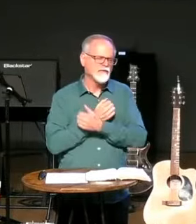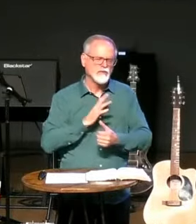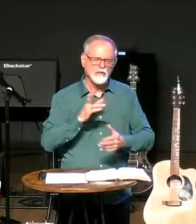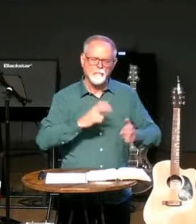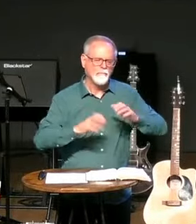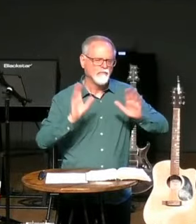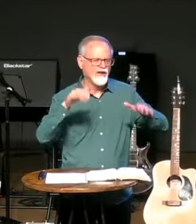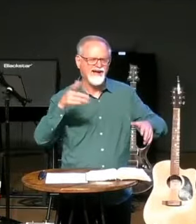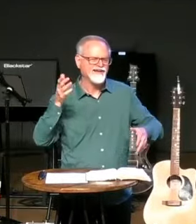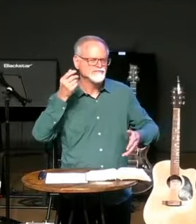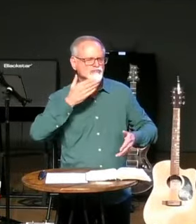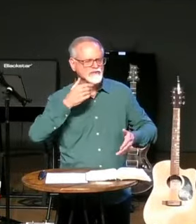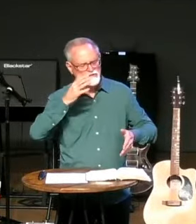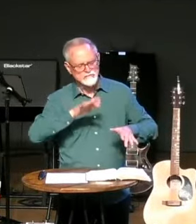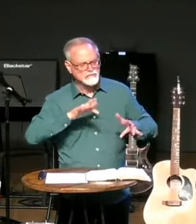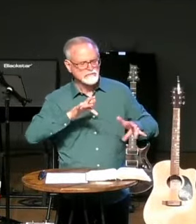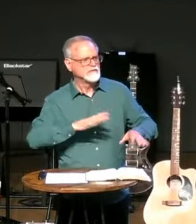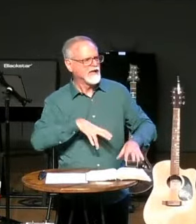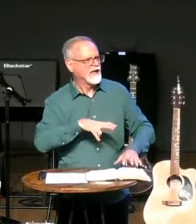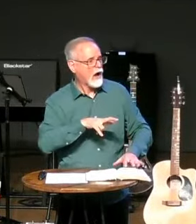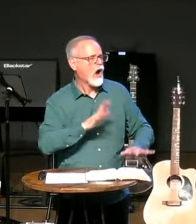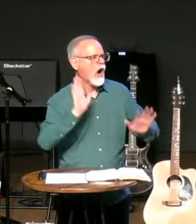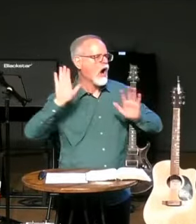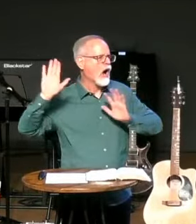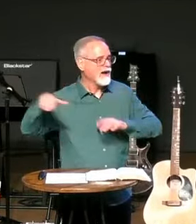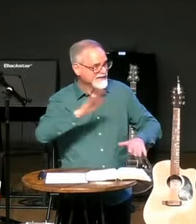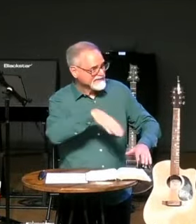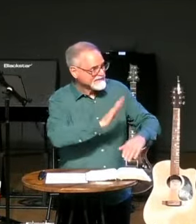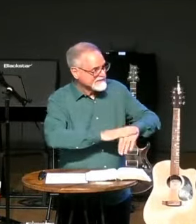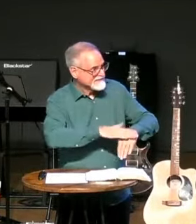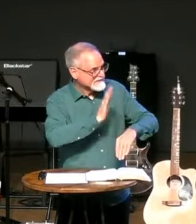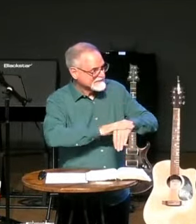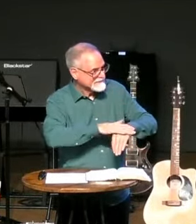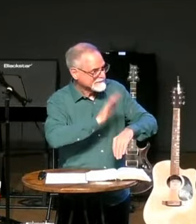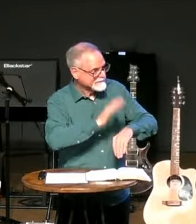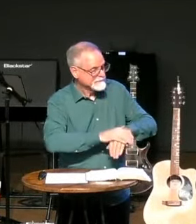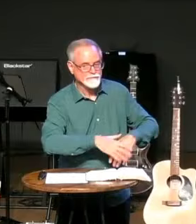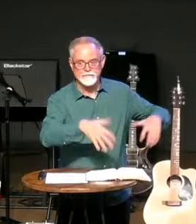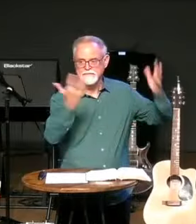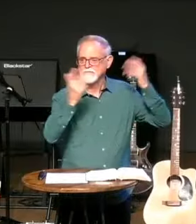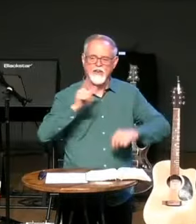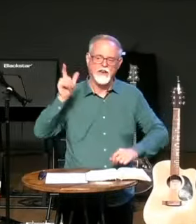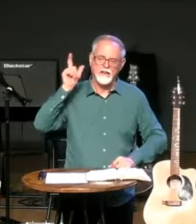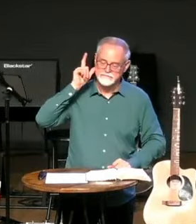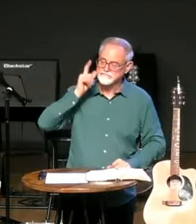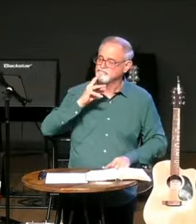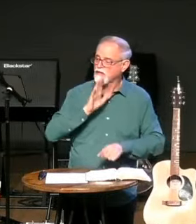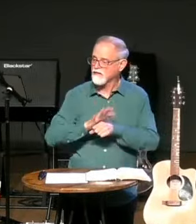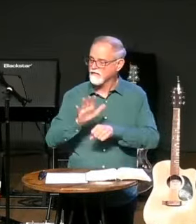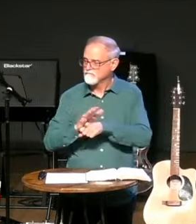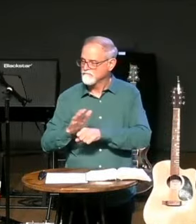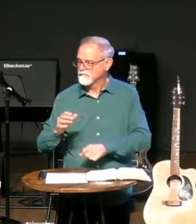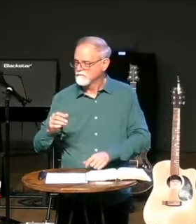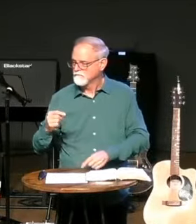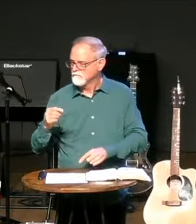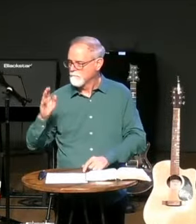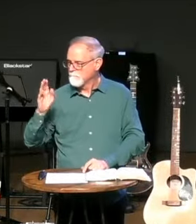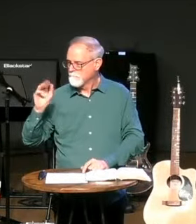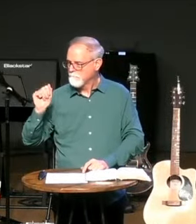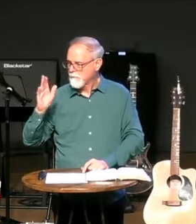not be like the hypocrites. Do not be like the men who love doing things and standing and having everyone look at them.